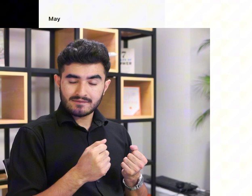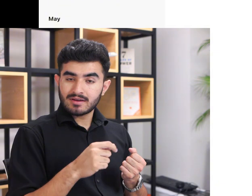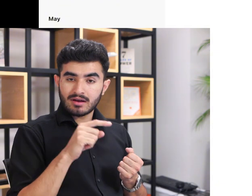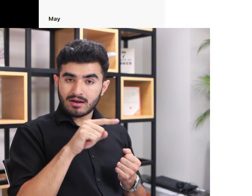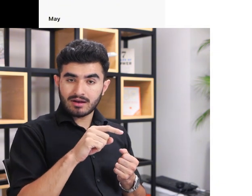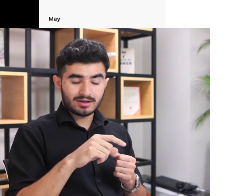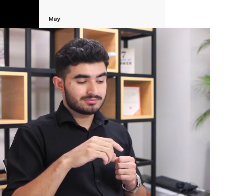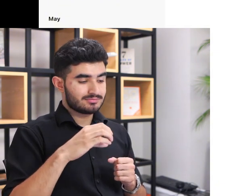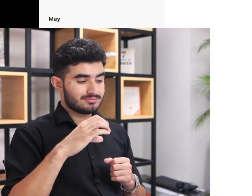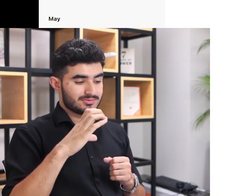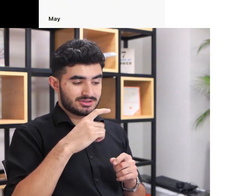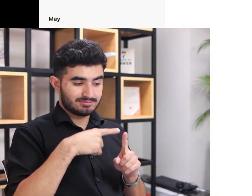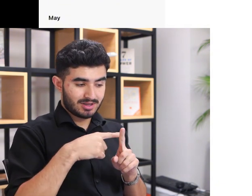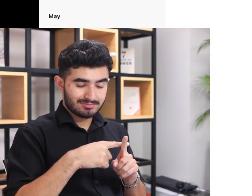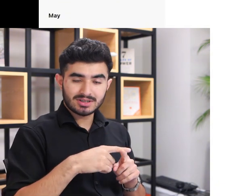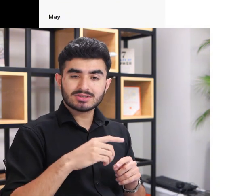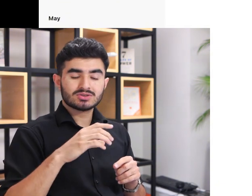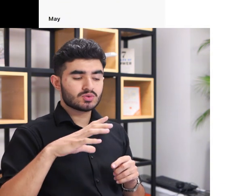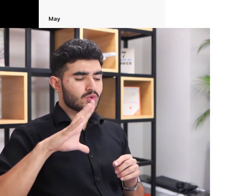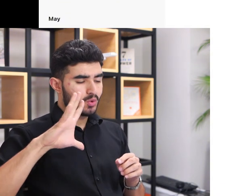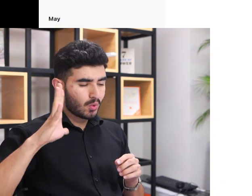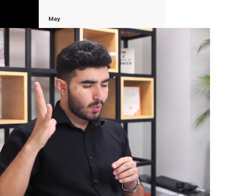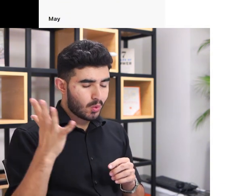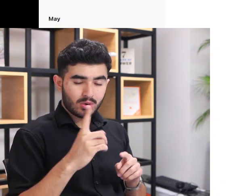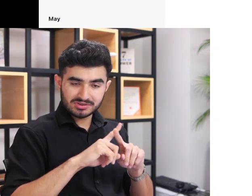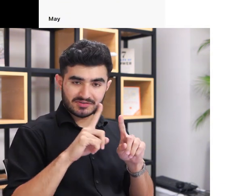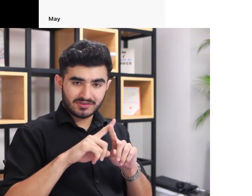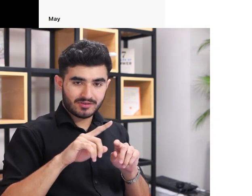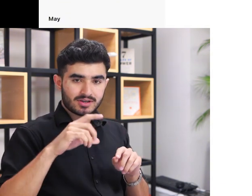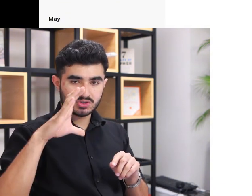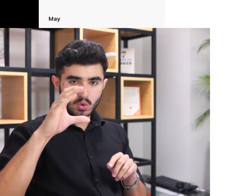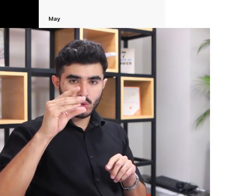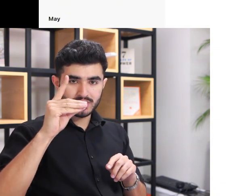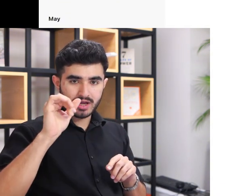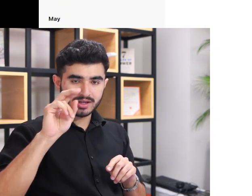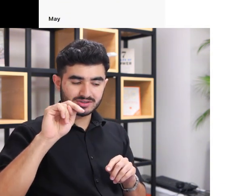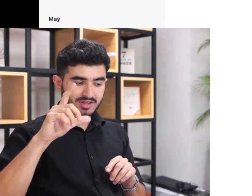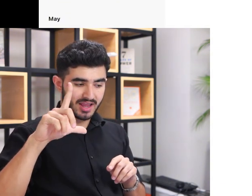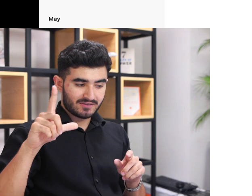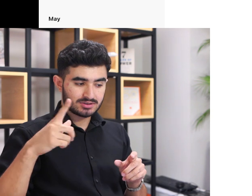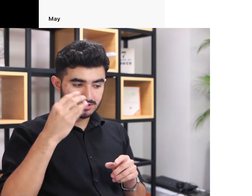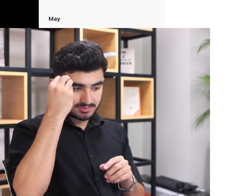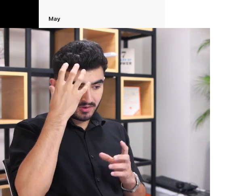but ChatGPT knows almost all the programming languages.